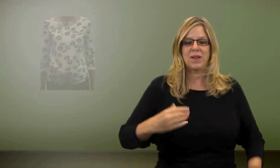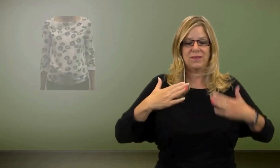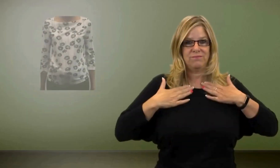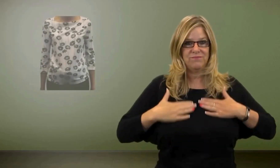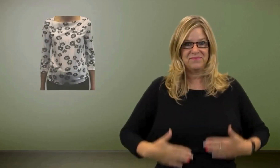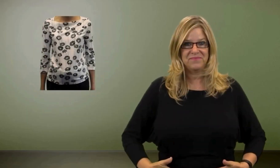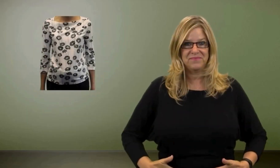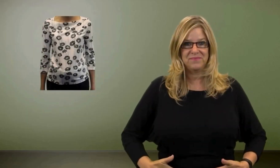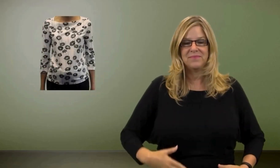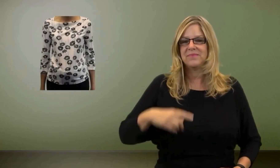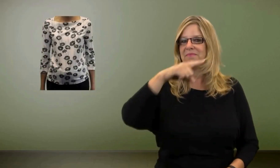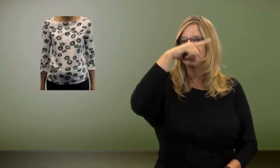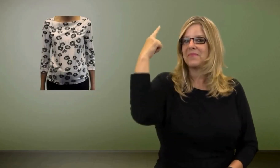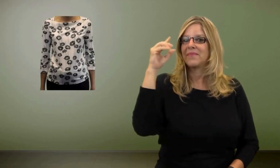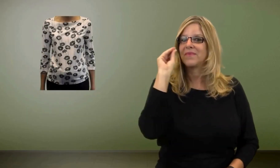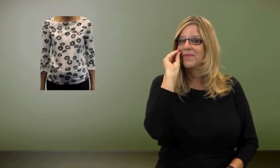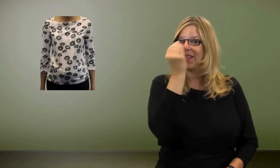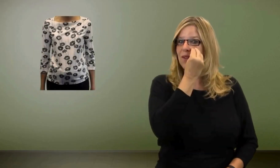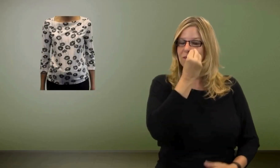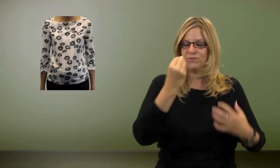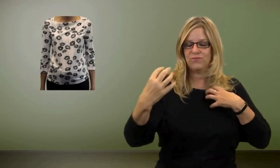The white shirt with black flowers.